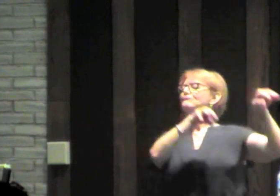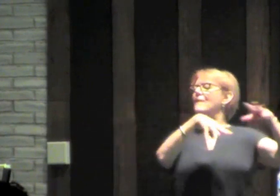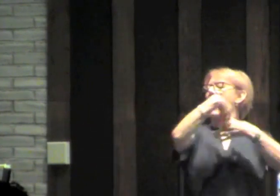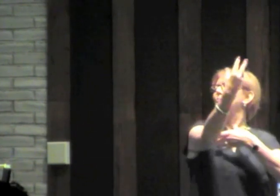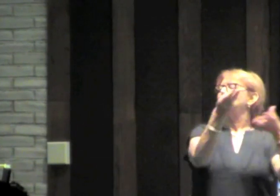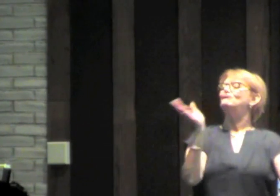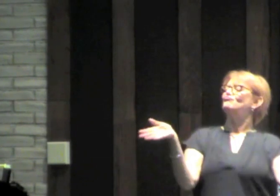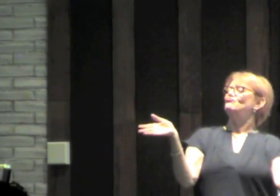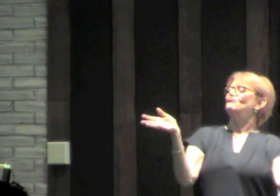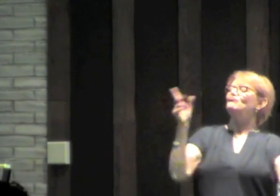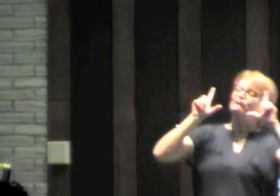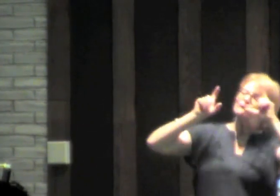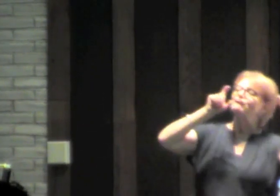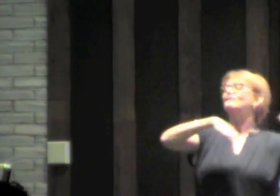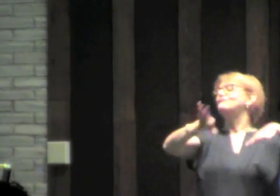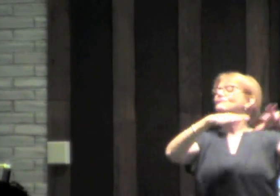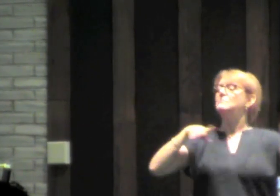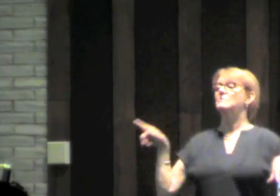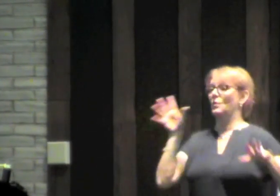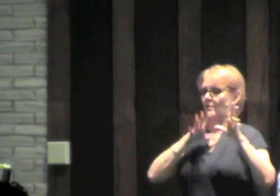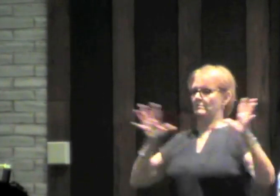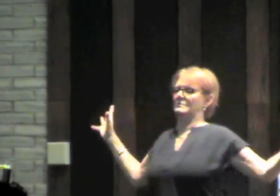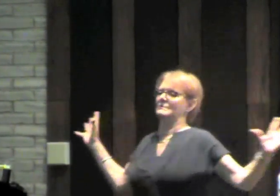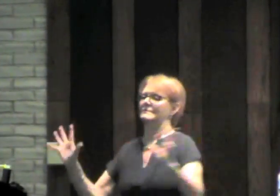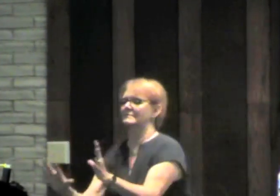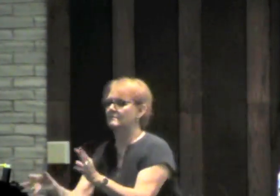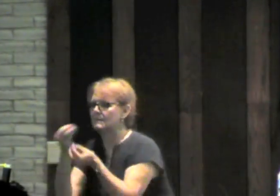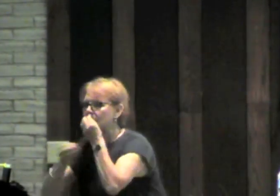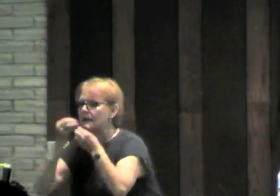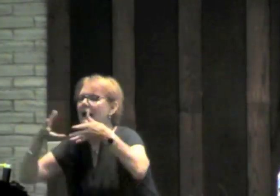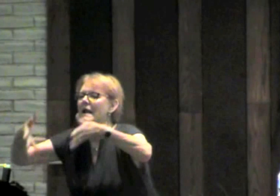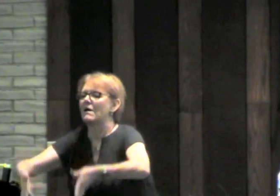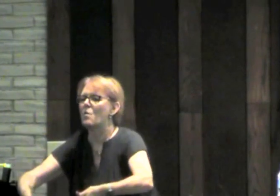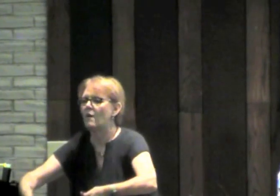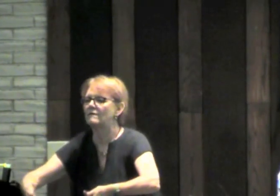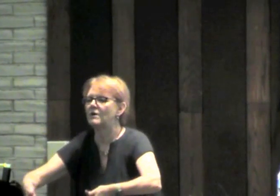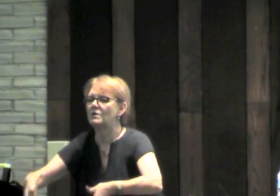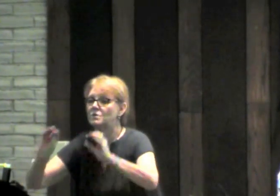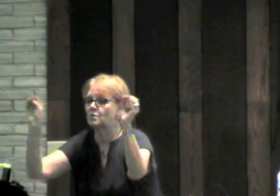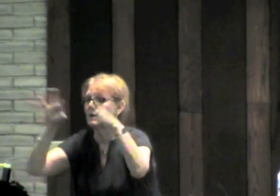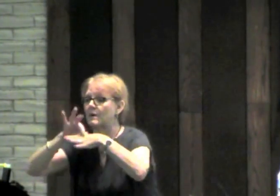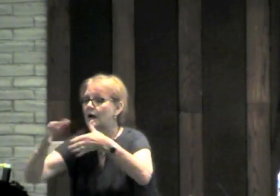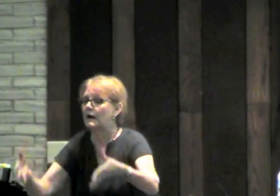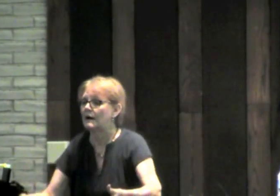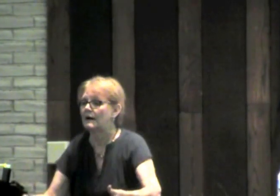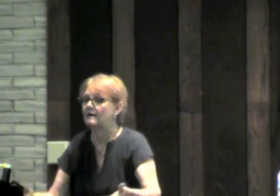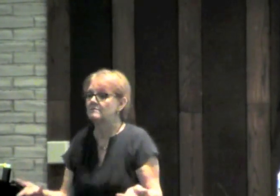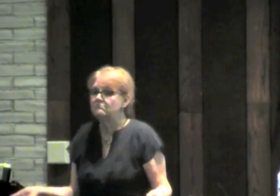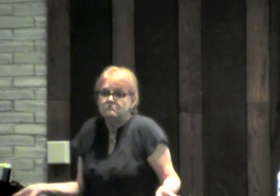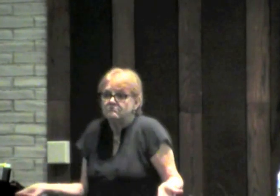had our fill. And then we would move outside to talk and take pictures, etc. And the women would come and eat whatever was left. And if there was no